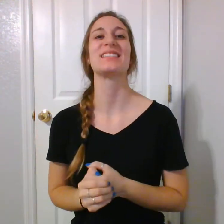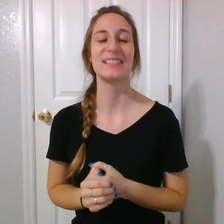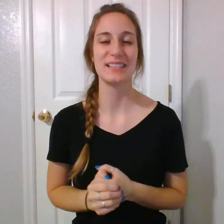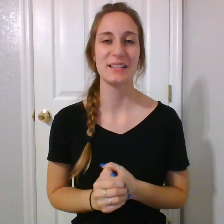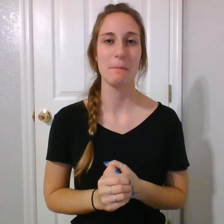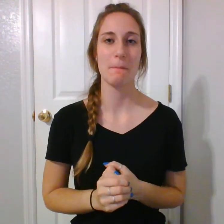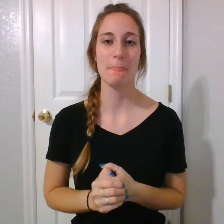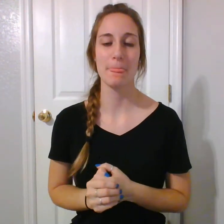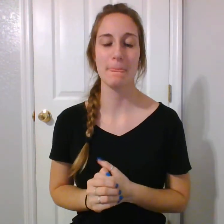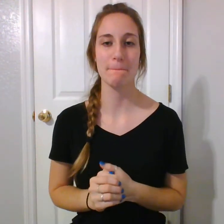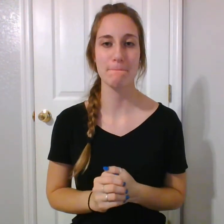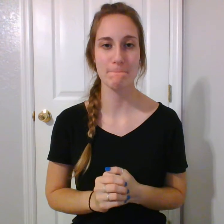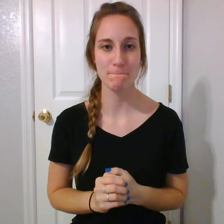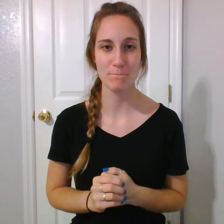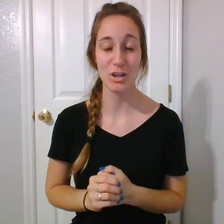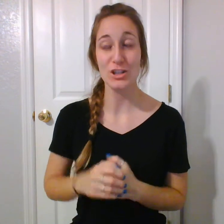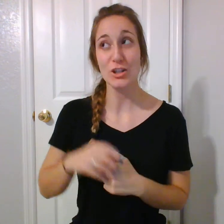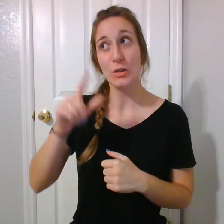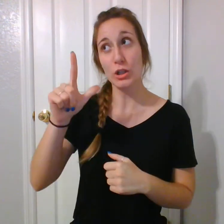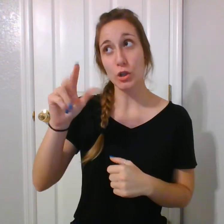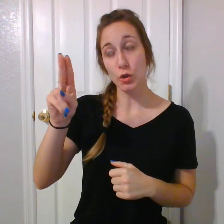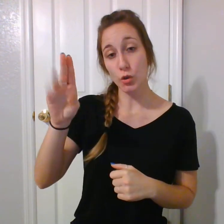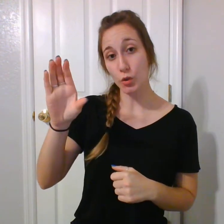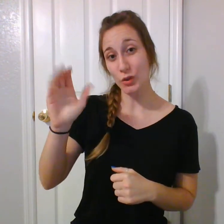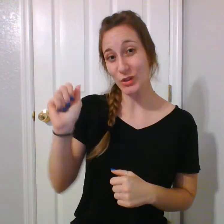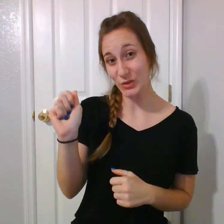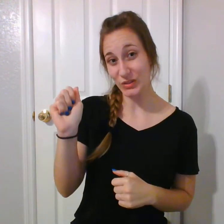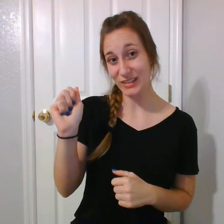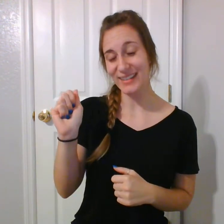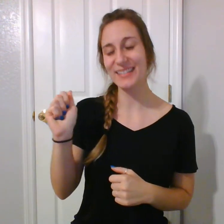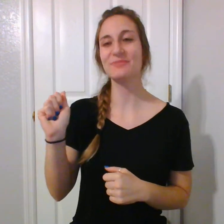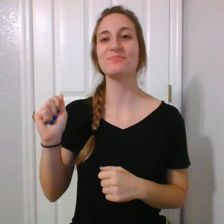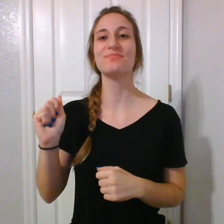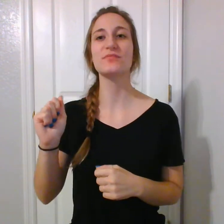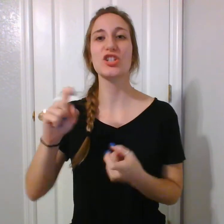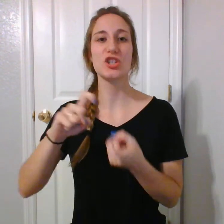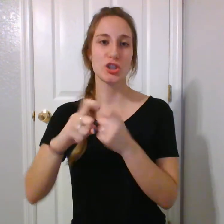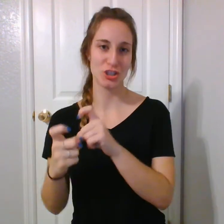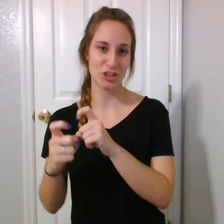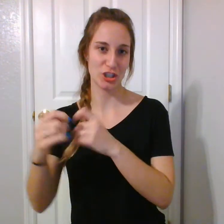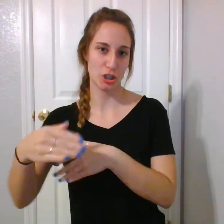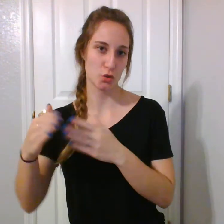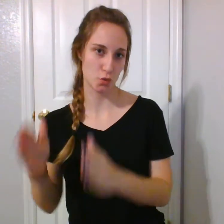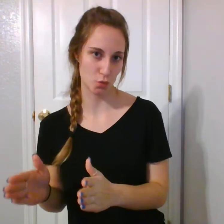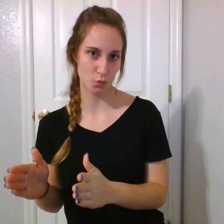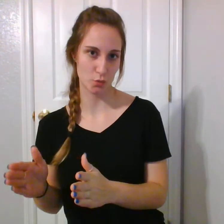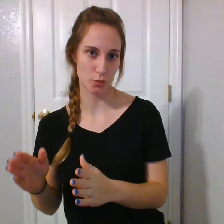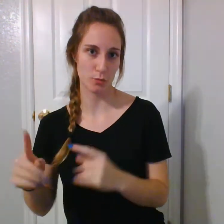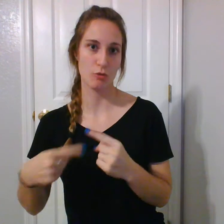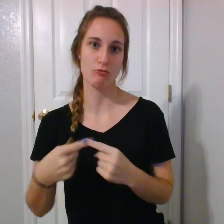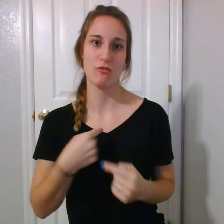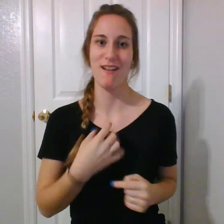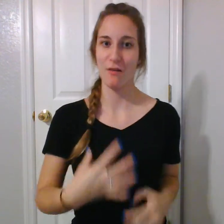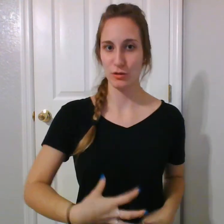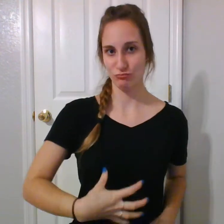Luca got kicked out of this room when Banks was coming. And he was pretty upset about it. I'm like, I promise your room's going to be so sick. I'm going to make